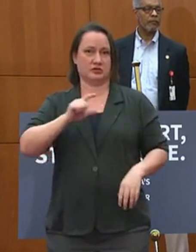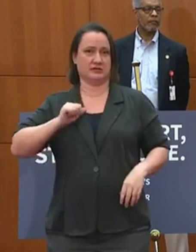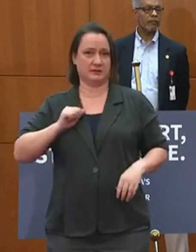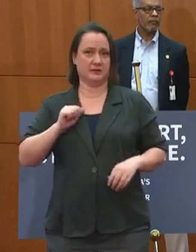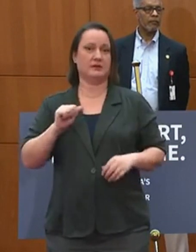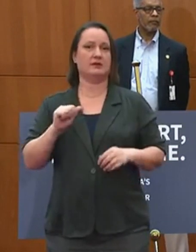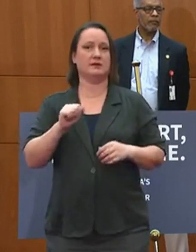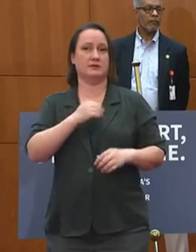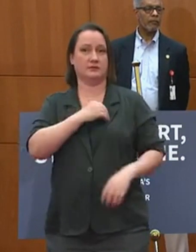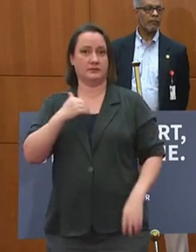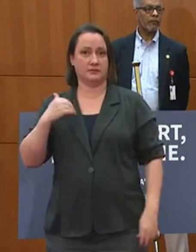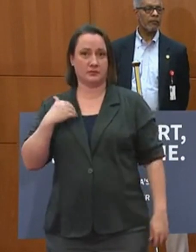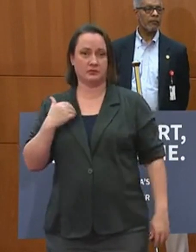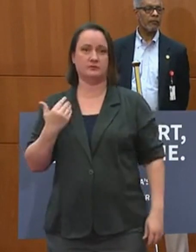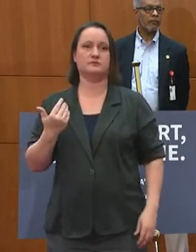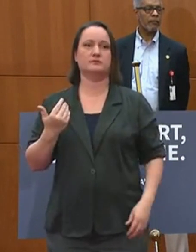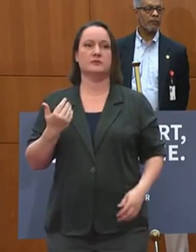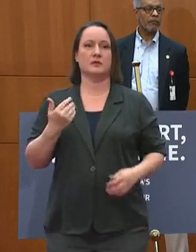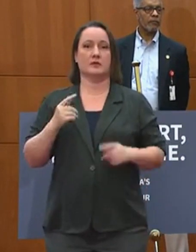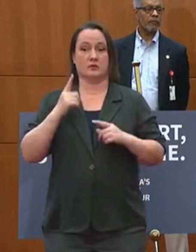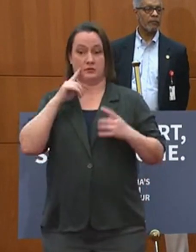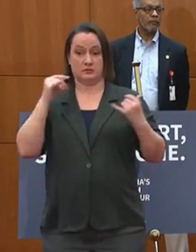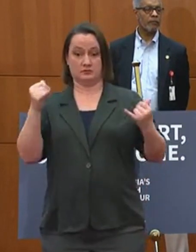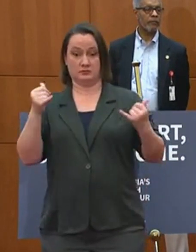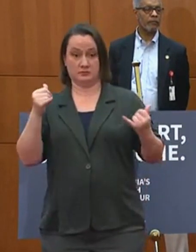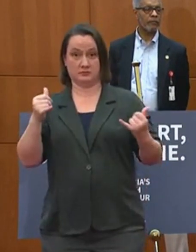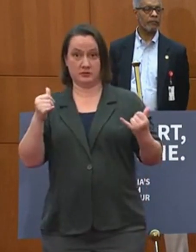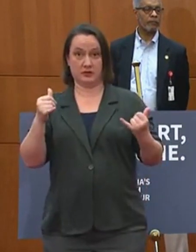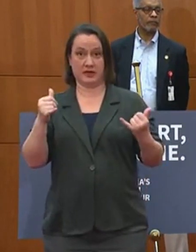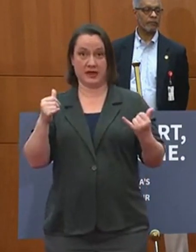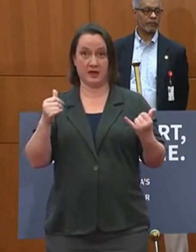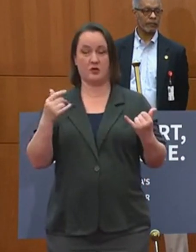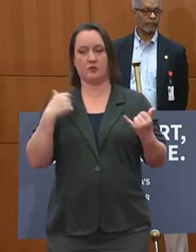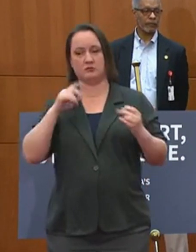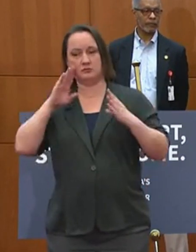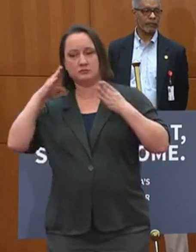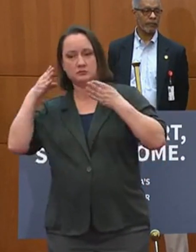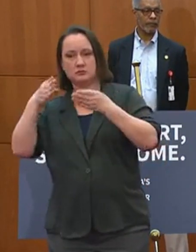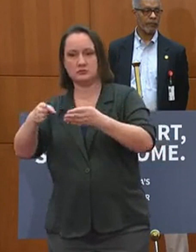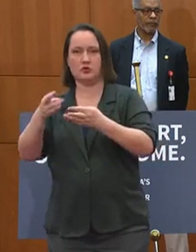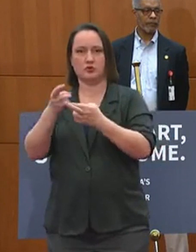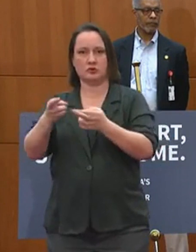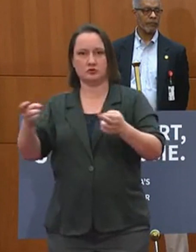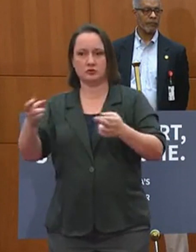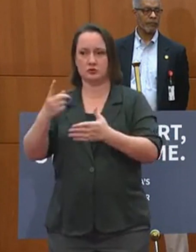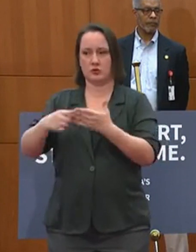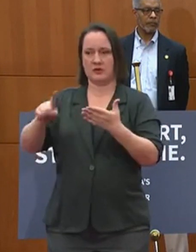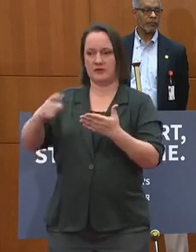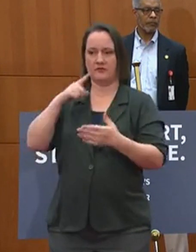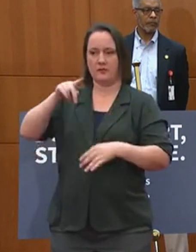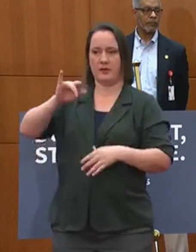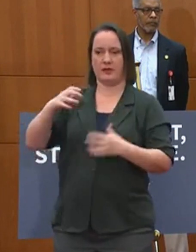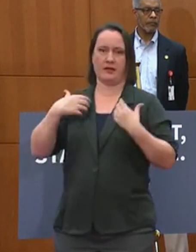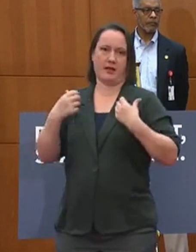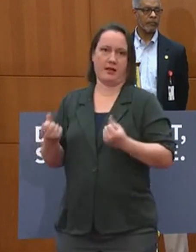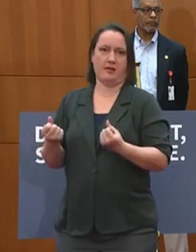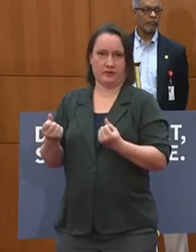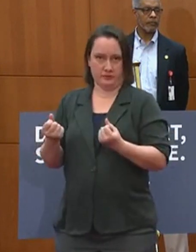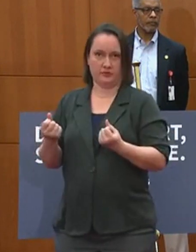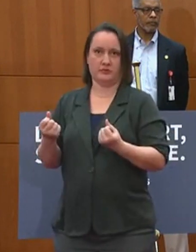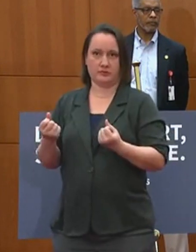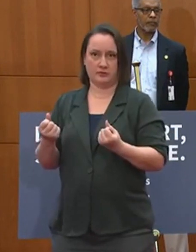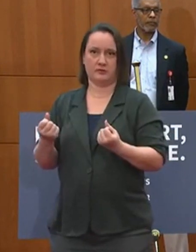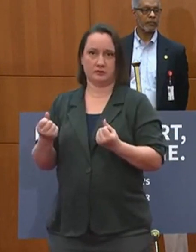until we get through and making sure we get the resources that everybody needs for this public health, that's being worked on, but that'll take the